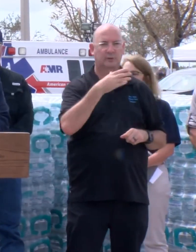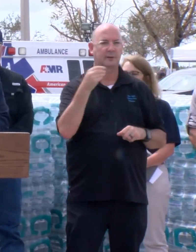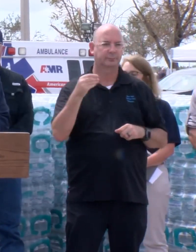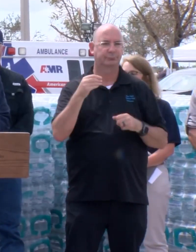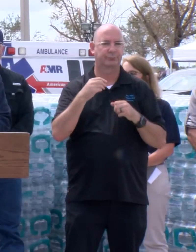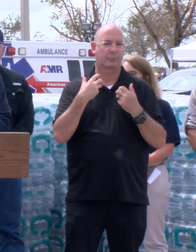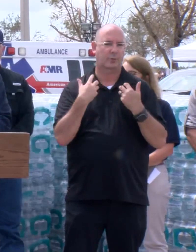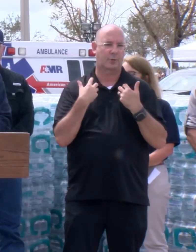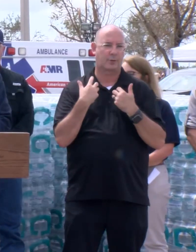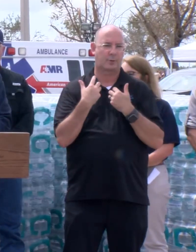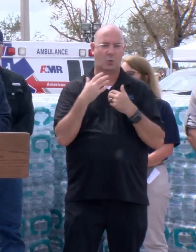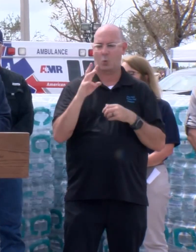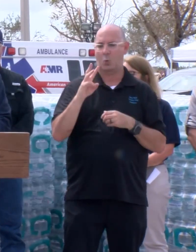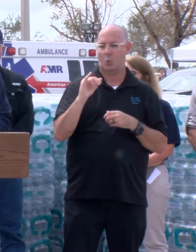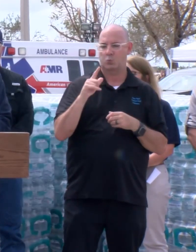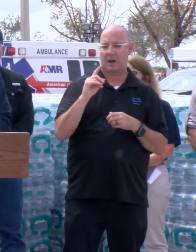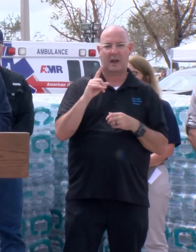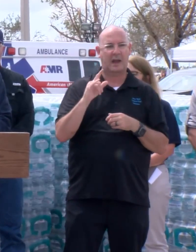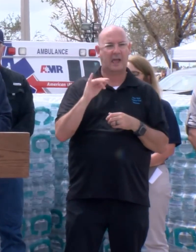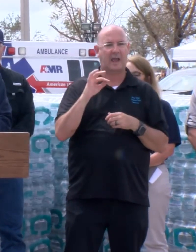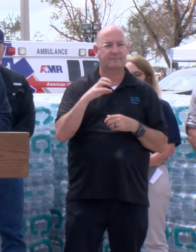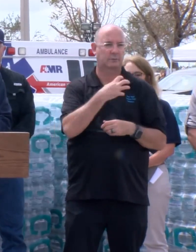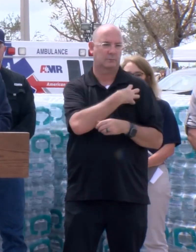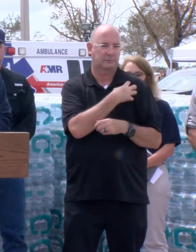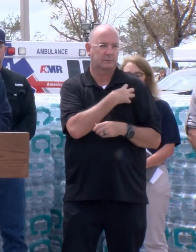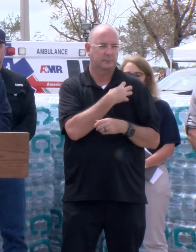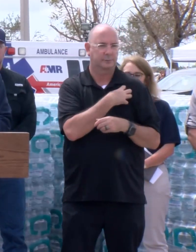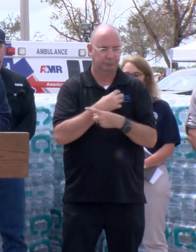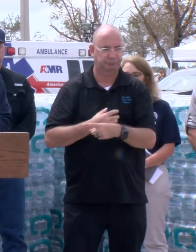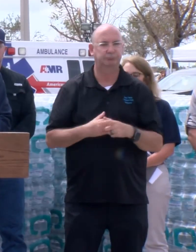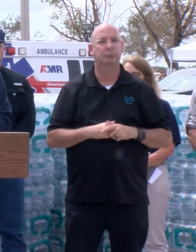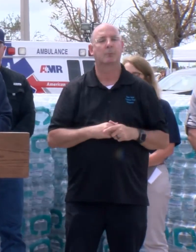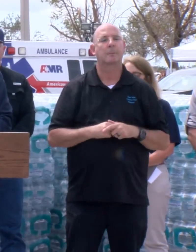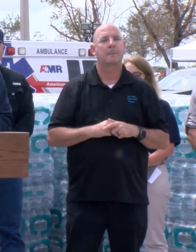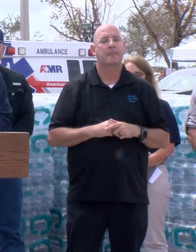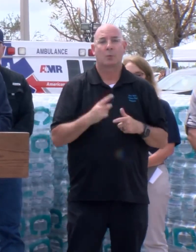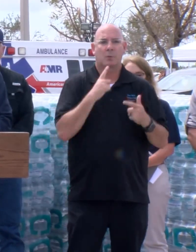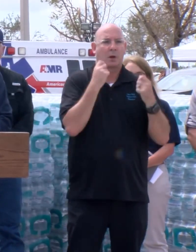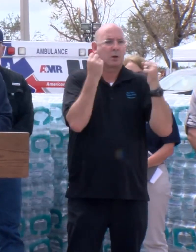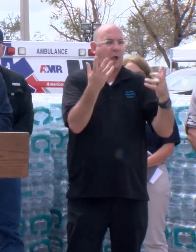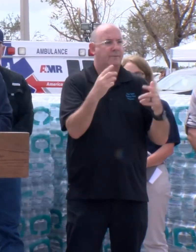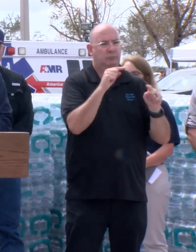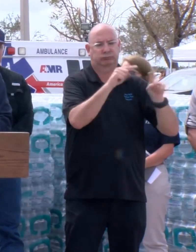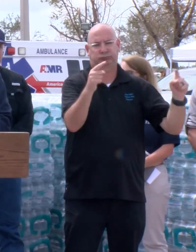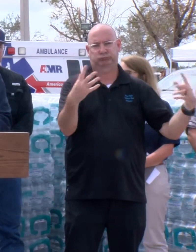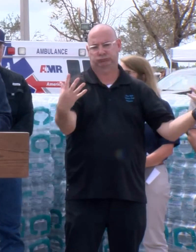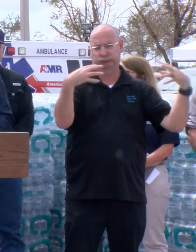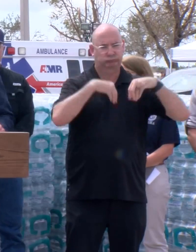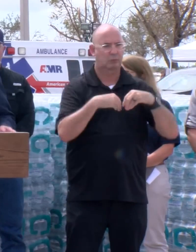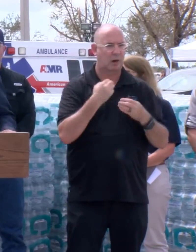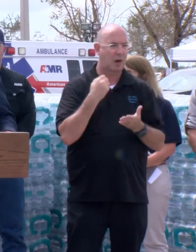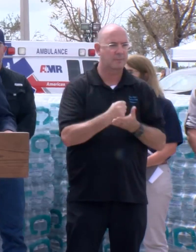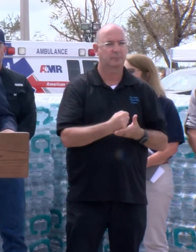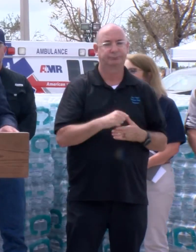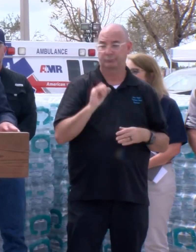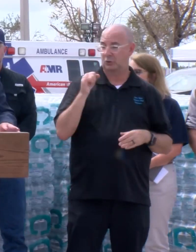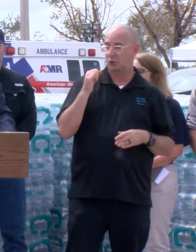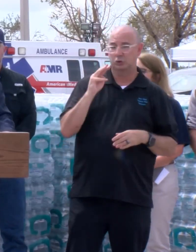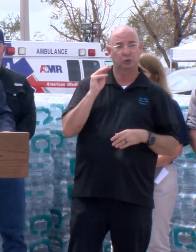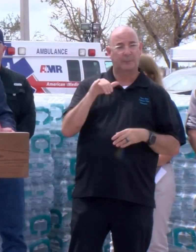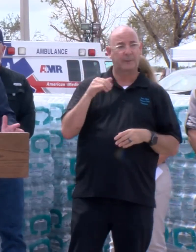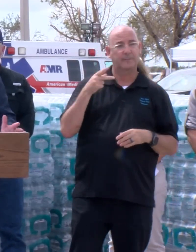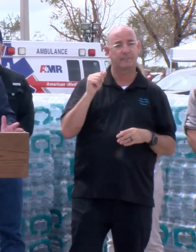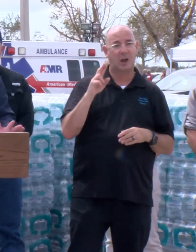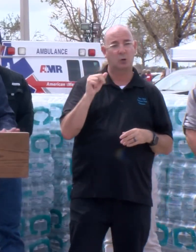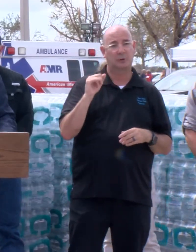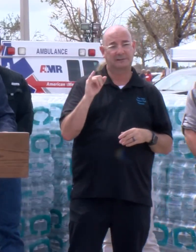excuse me, to be able to help. And there's a lot, you know, Jimmy Petronas was down with me and Surfside Kevin